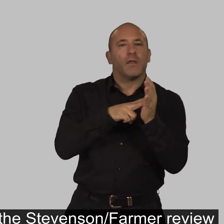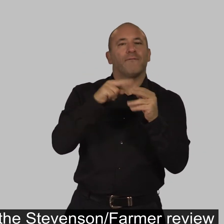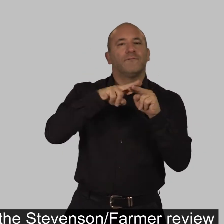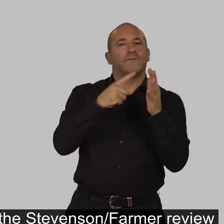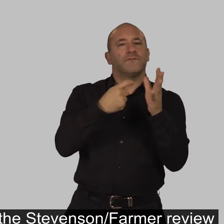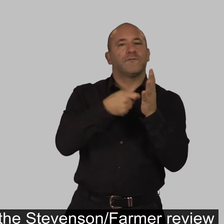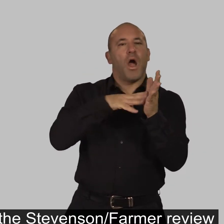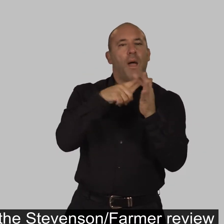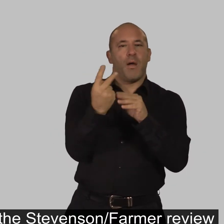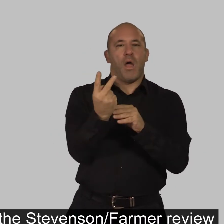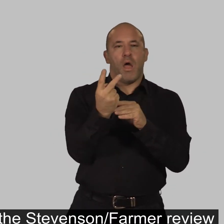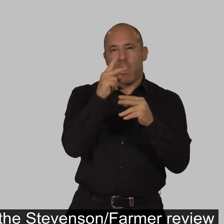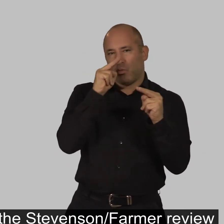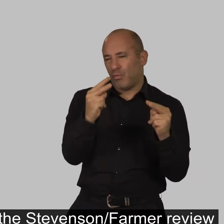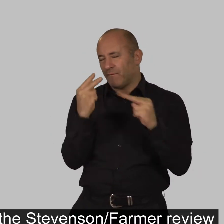Mental Health and Employers.